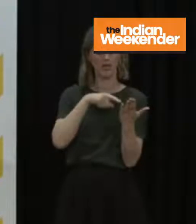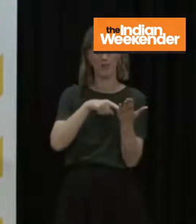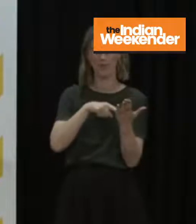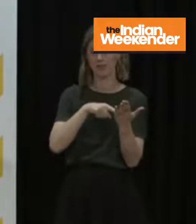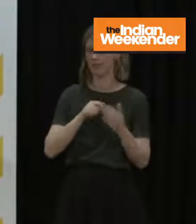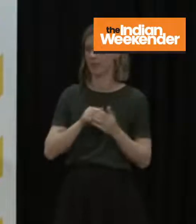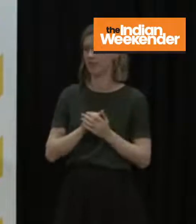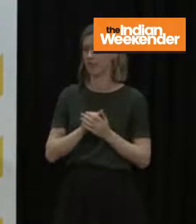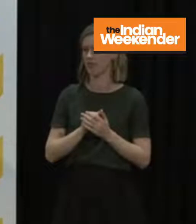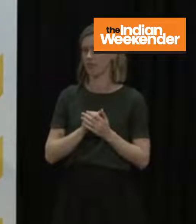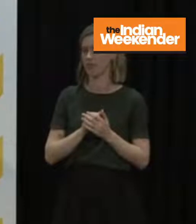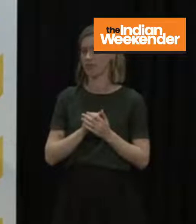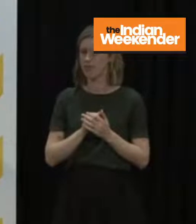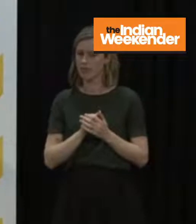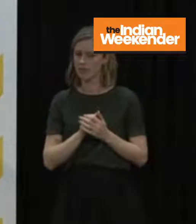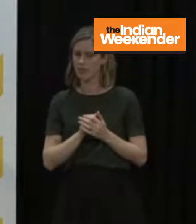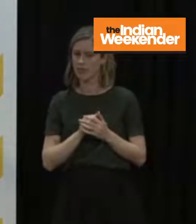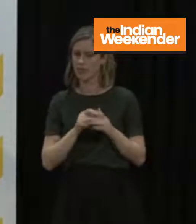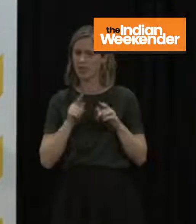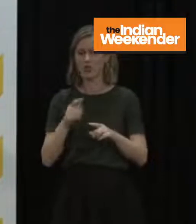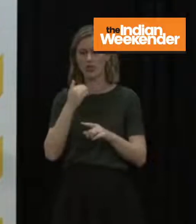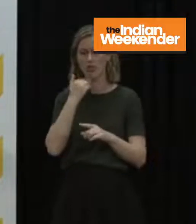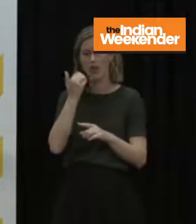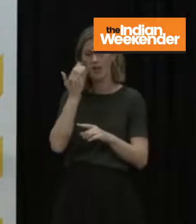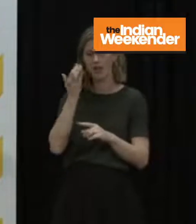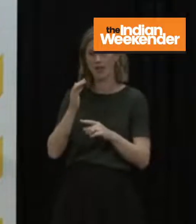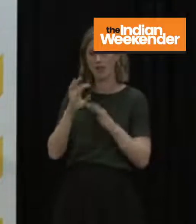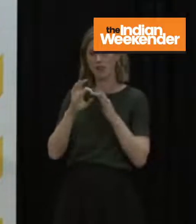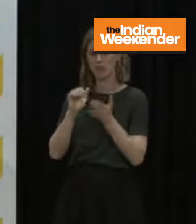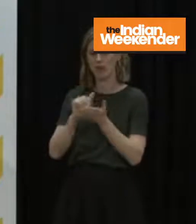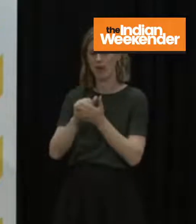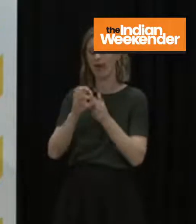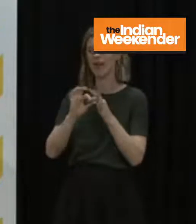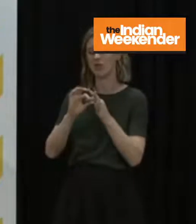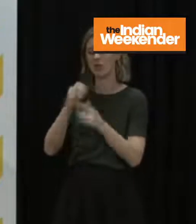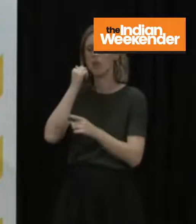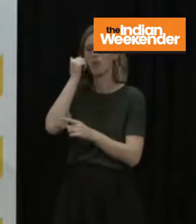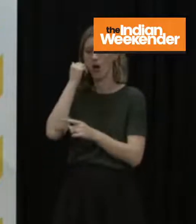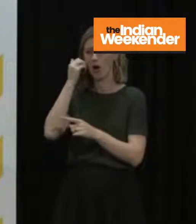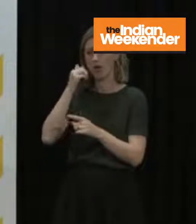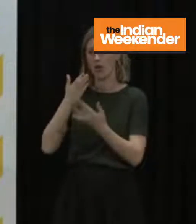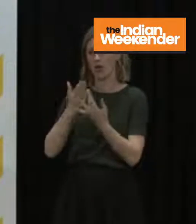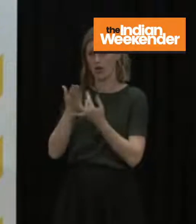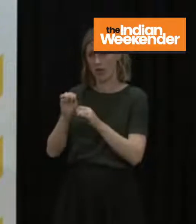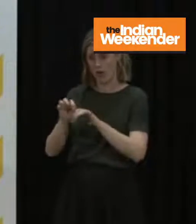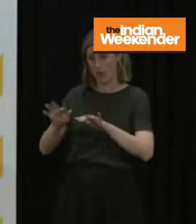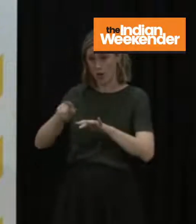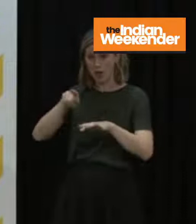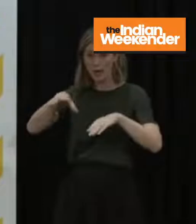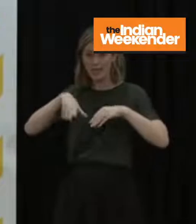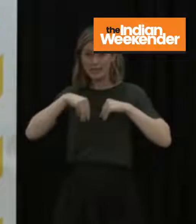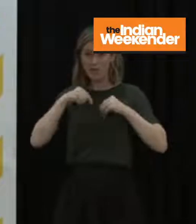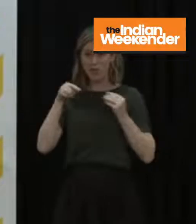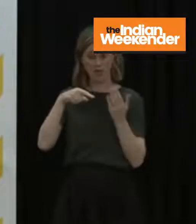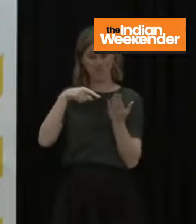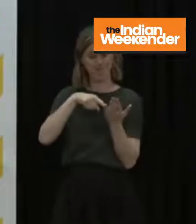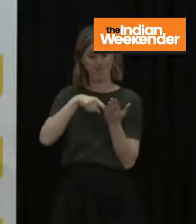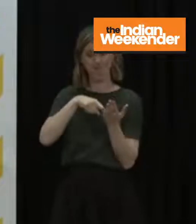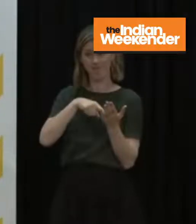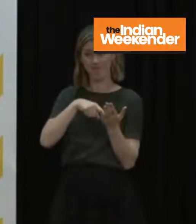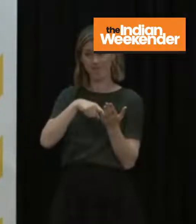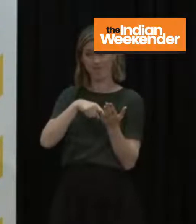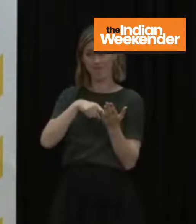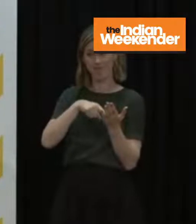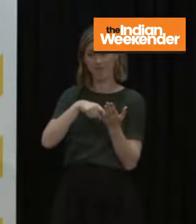the shortfall in proper engagement of Māori service providers in the outbreak and overall response. Did you accept that criticism, and